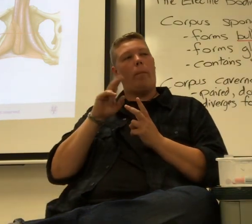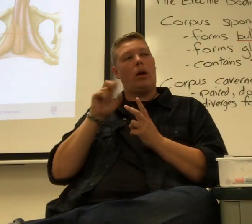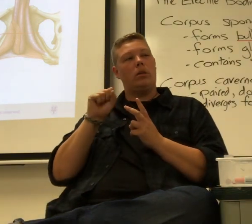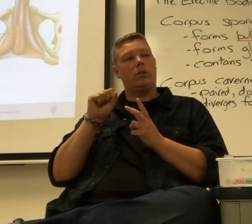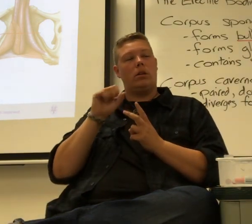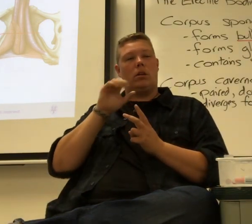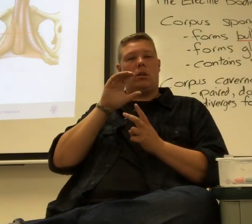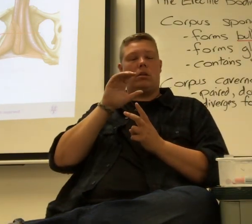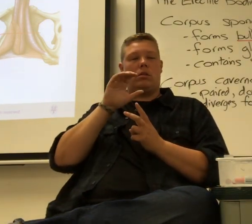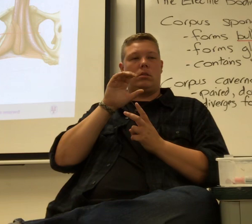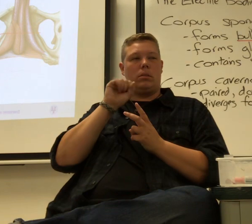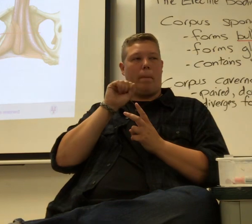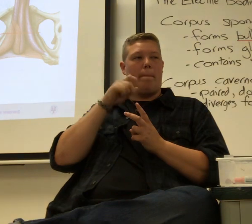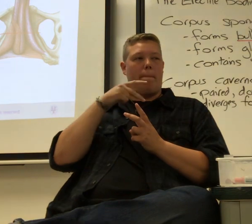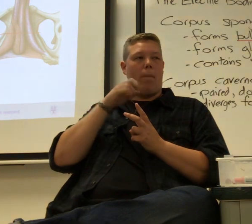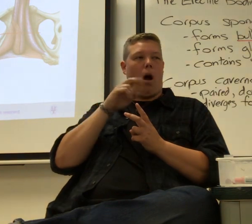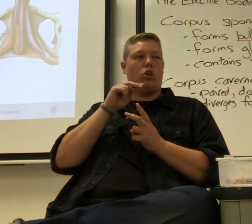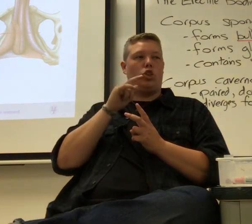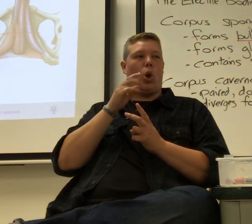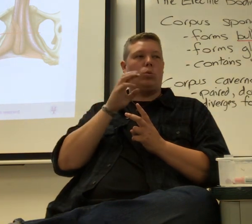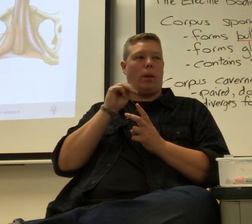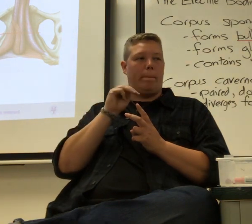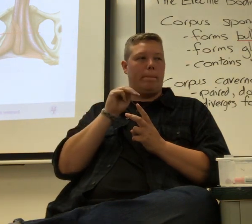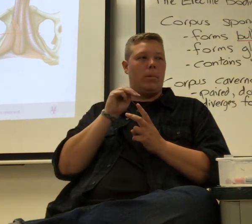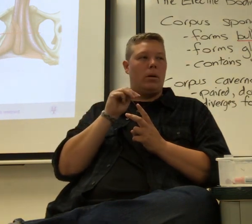root. We still have our paired